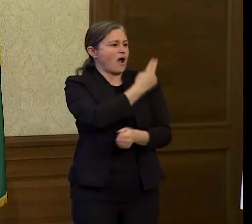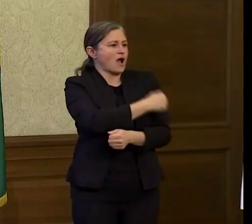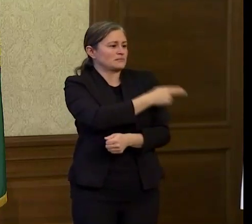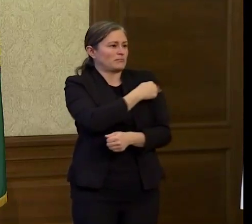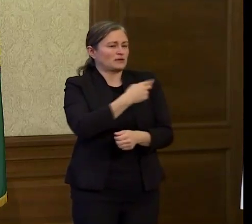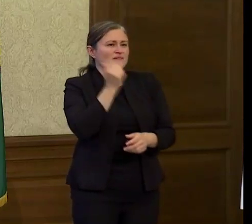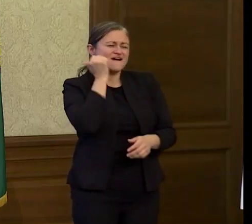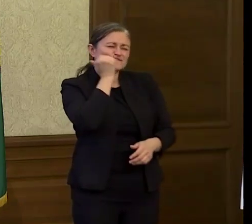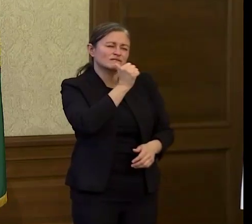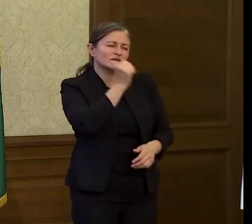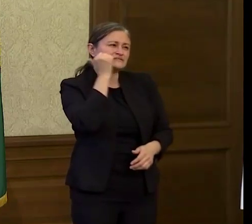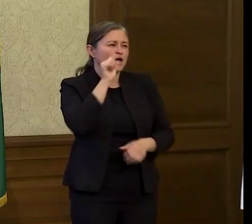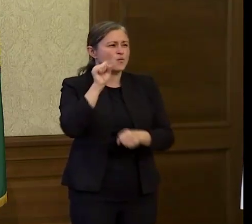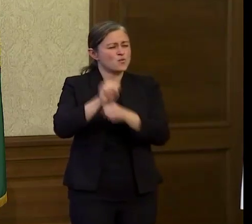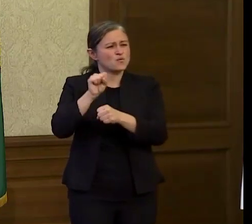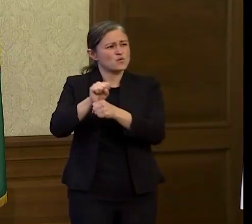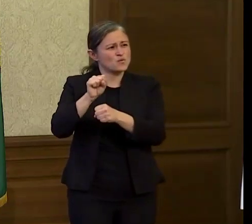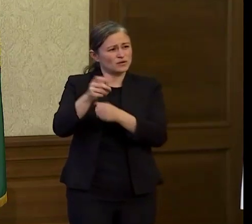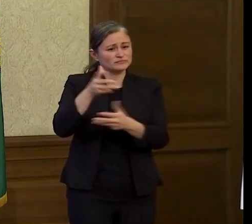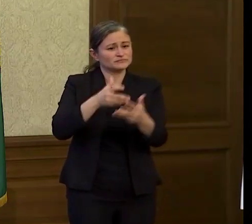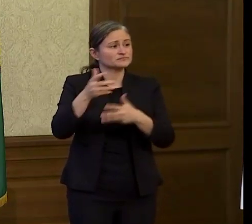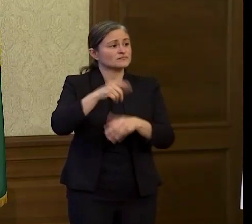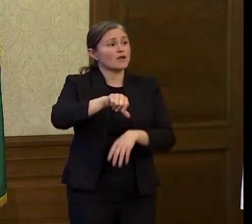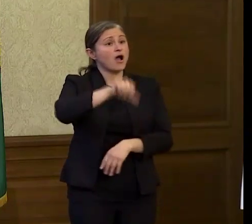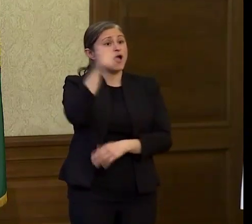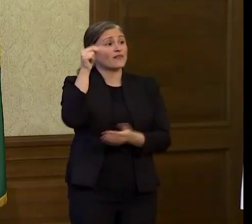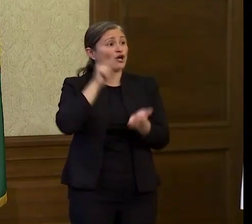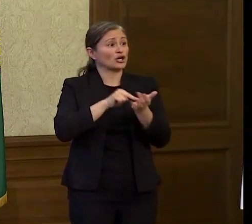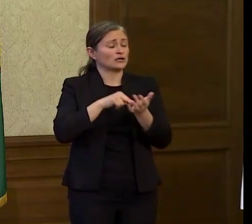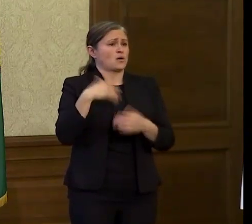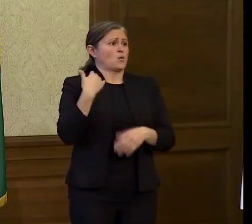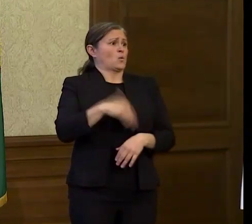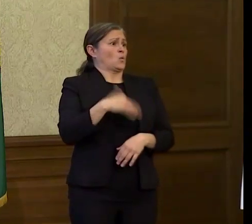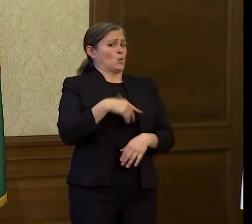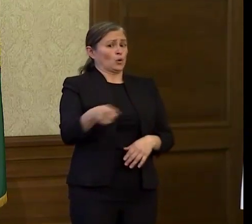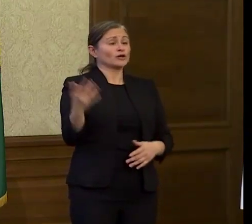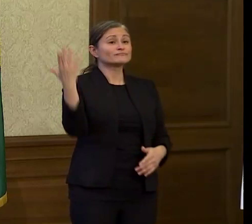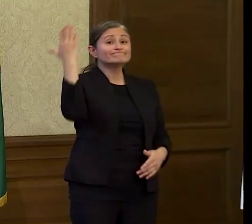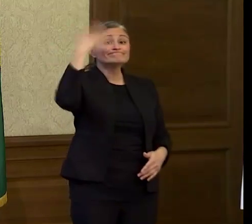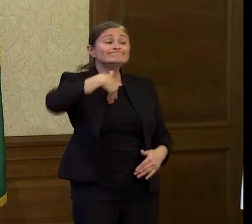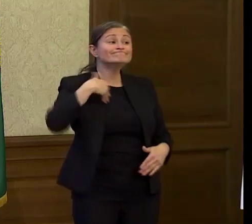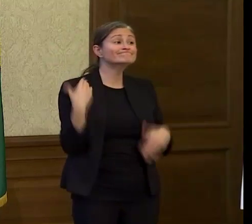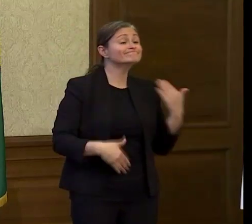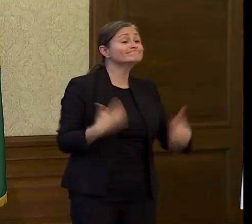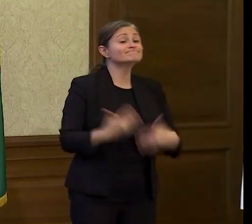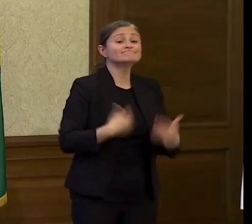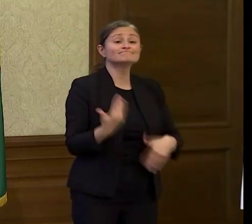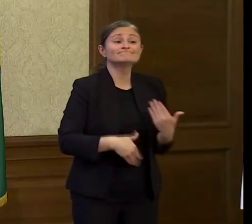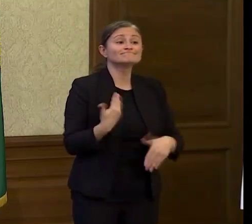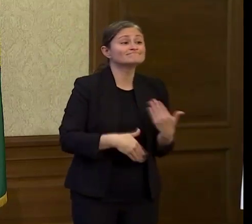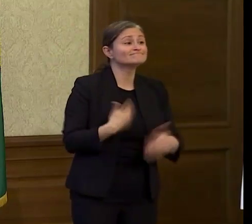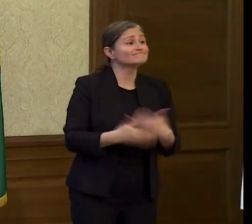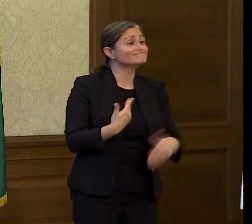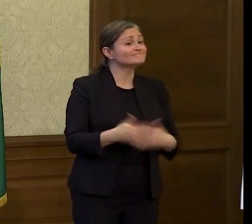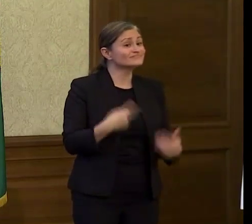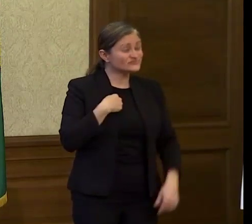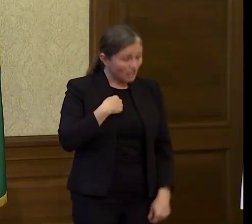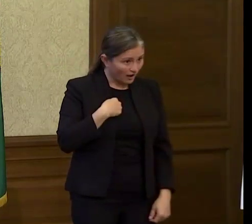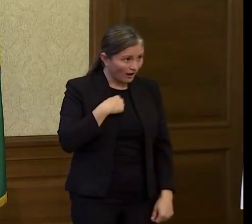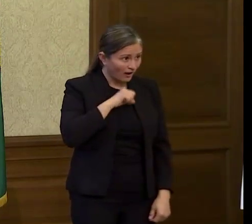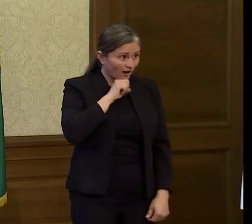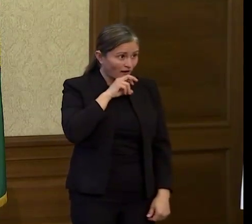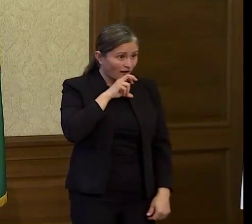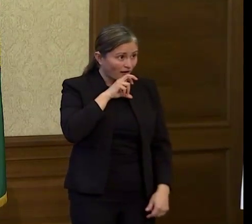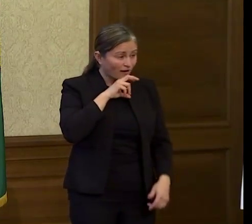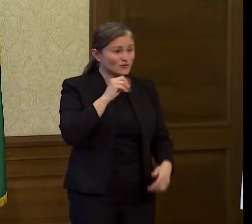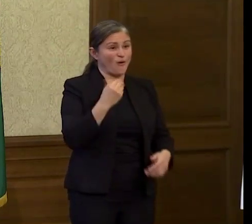in dark times, and boy, she sure is. I got to speak with her and her young son Monday over a video chat,